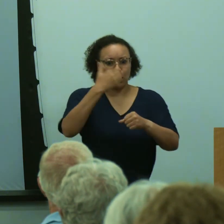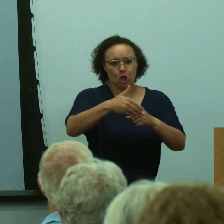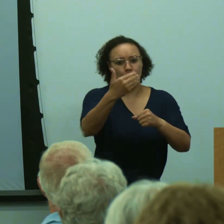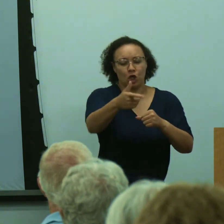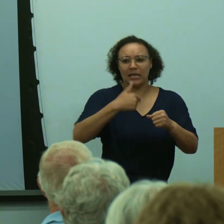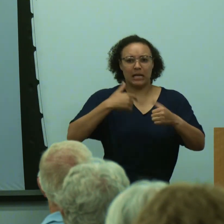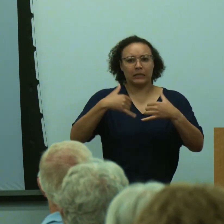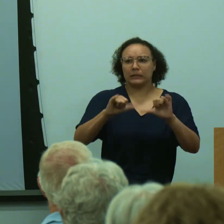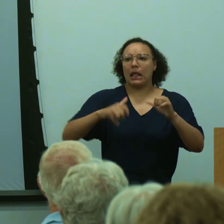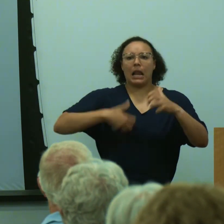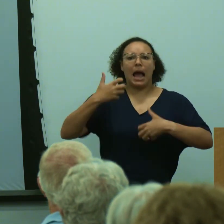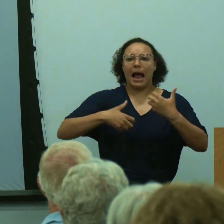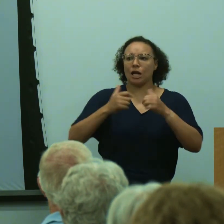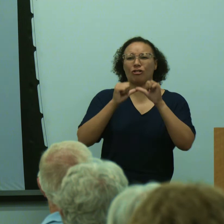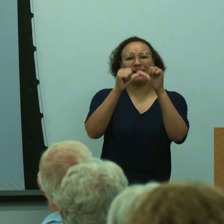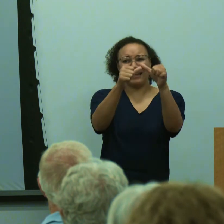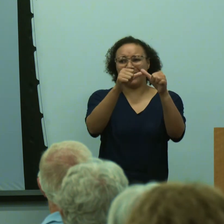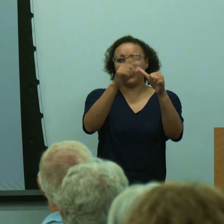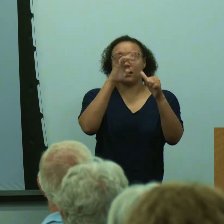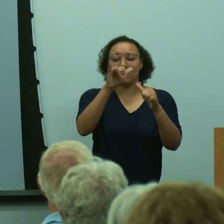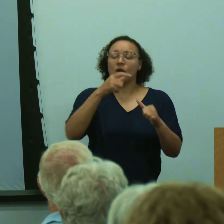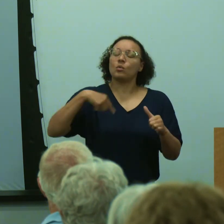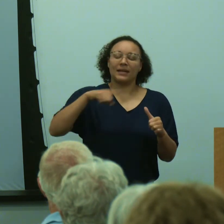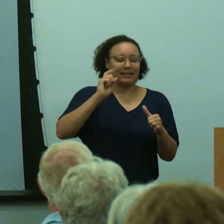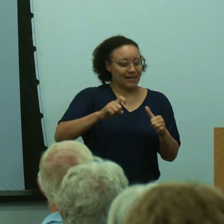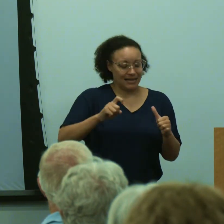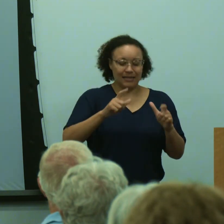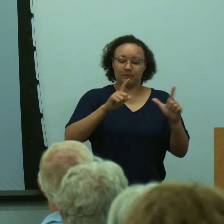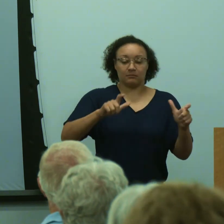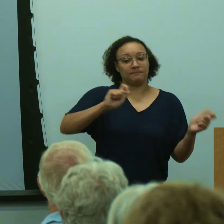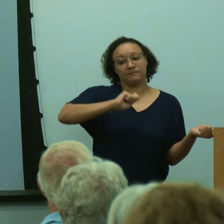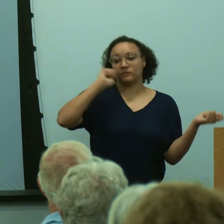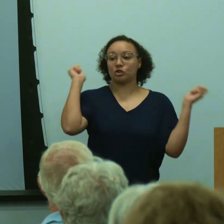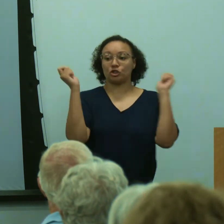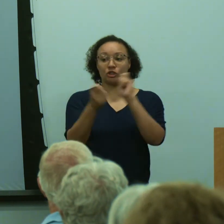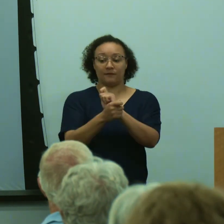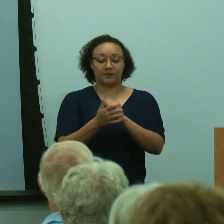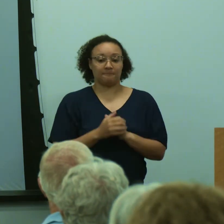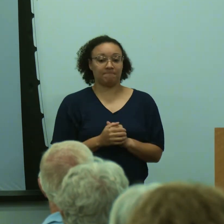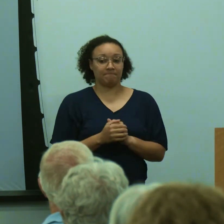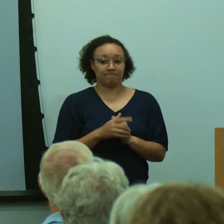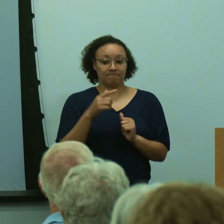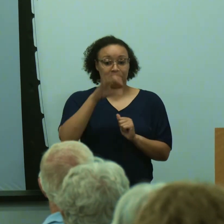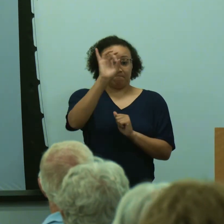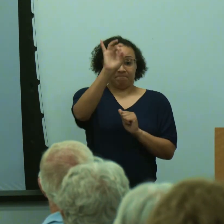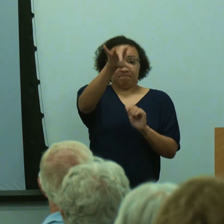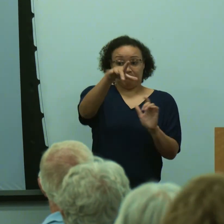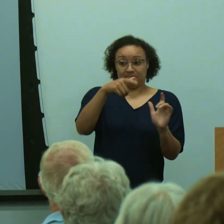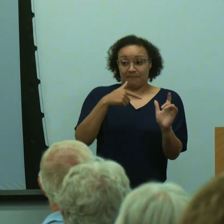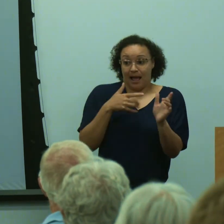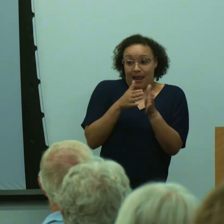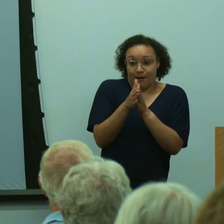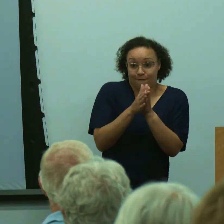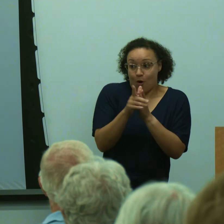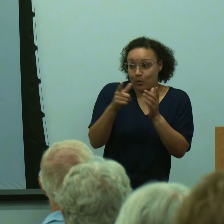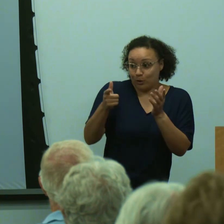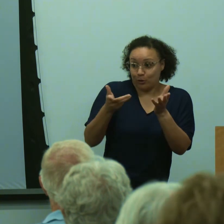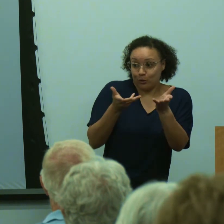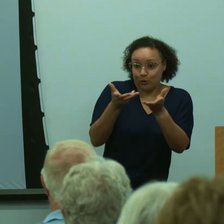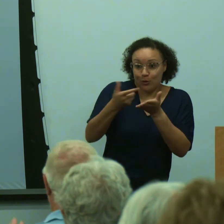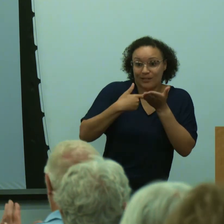do if we do not make that very important shift. So those are my thoughts, and I look forward to having some continued discussion.